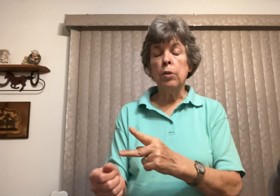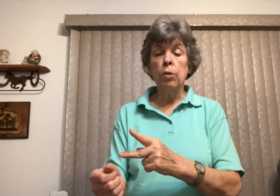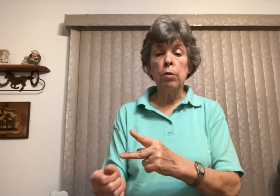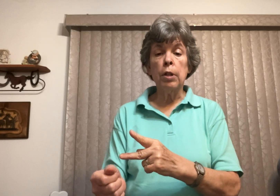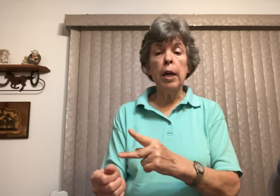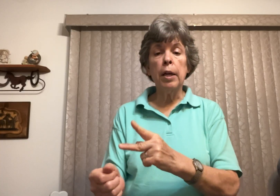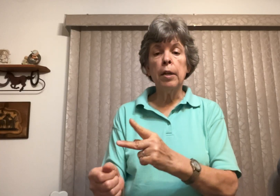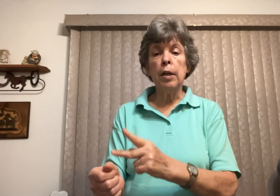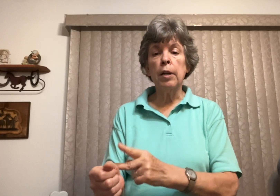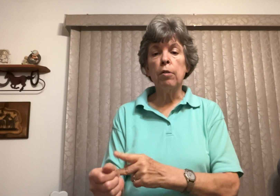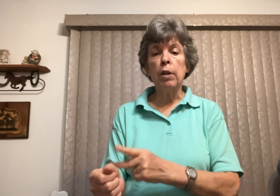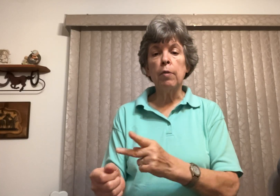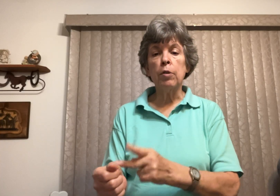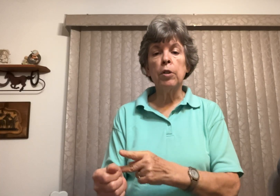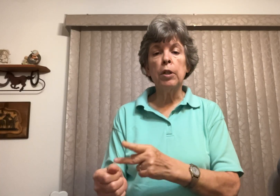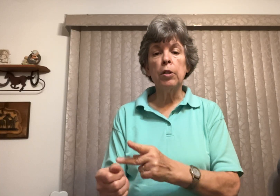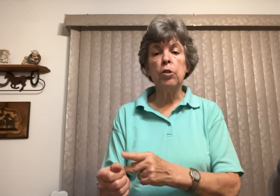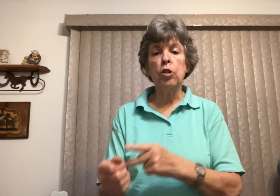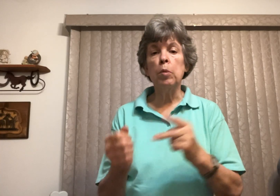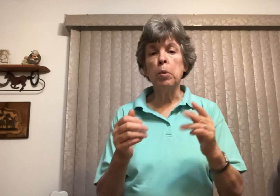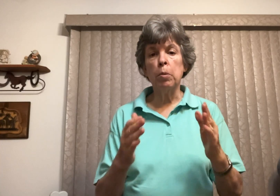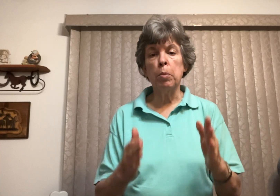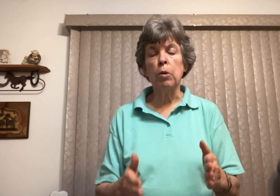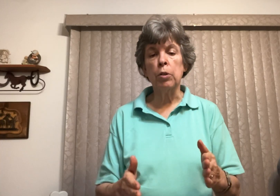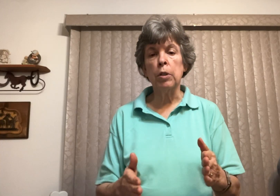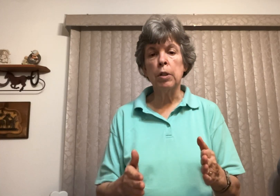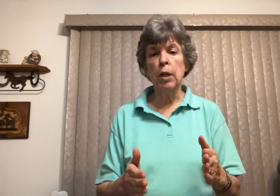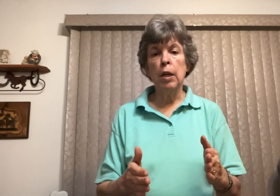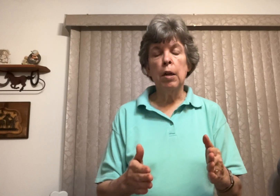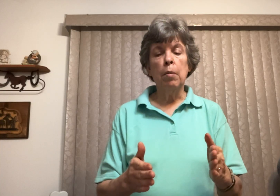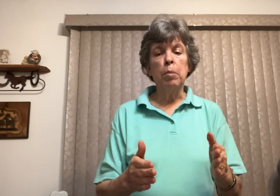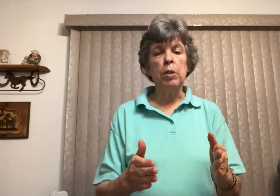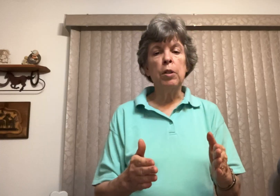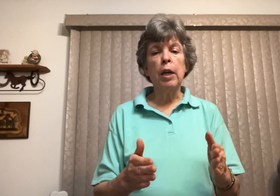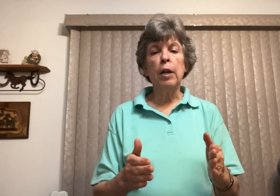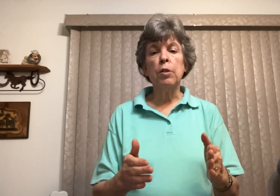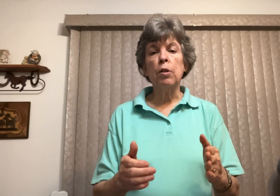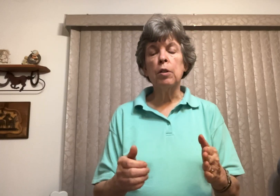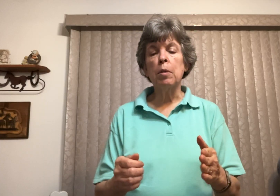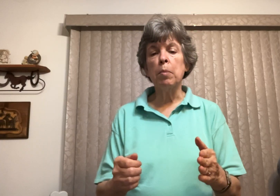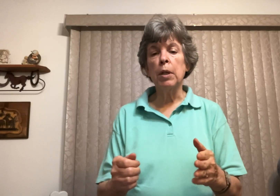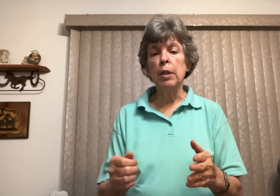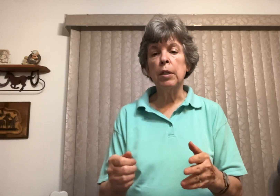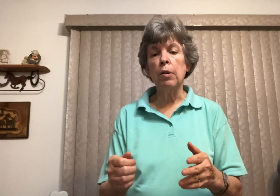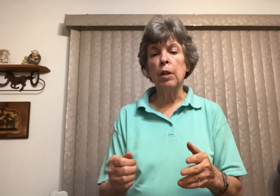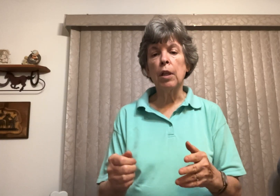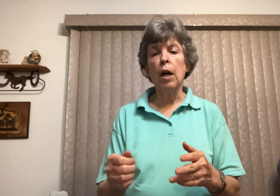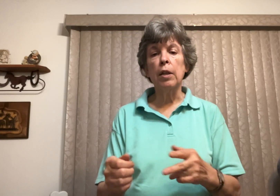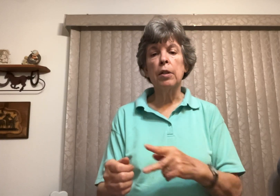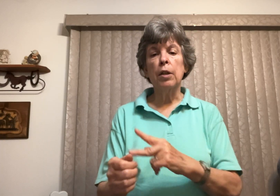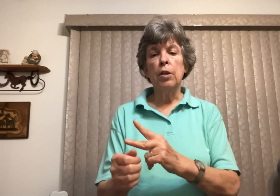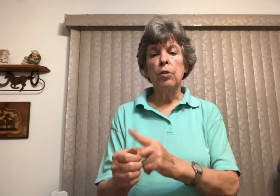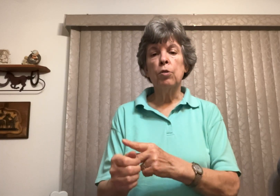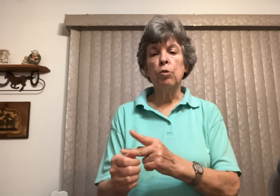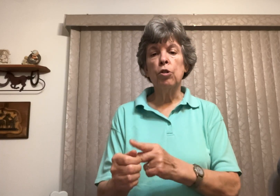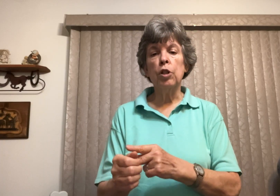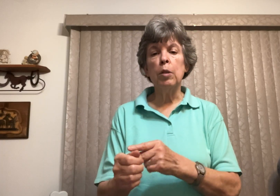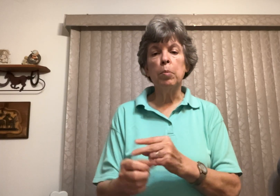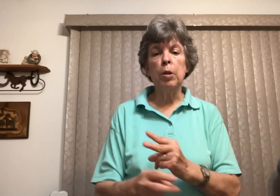until today, I'd only ever seen sheep person. But today I saw somebody online do sheep,